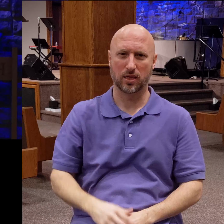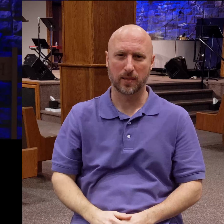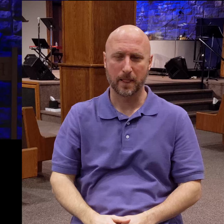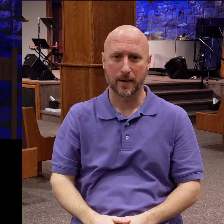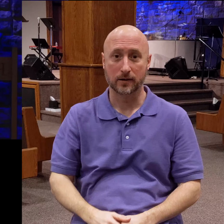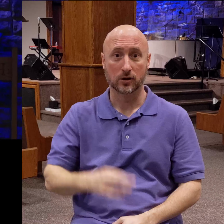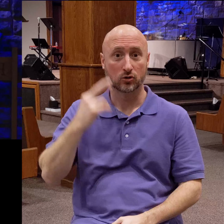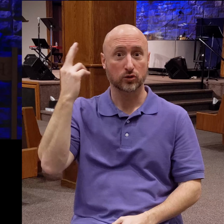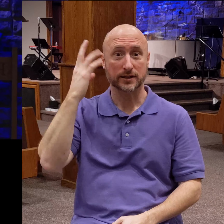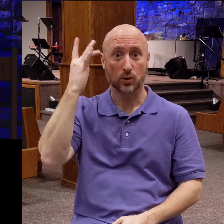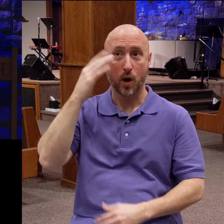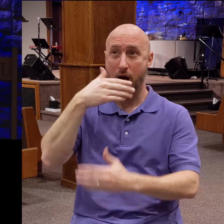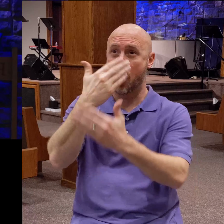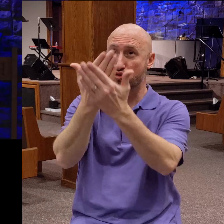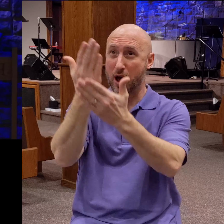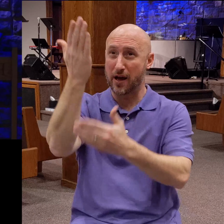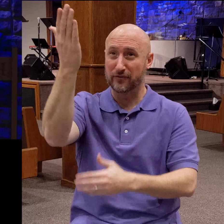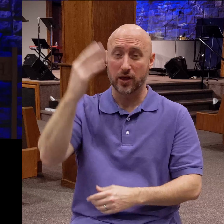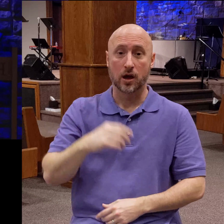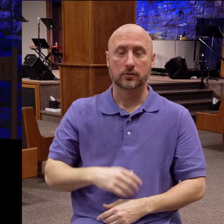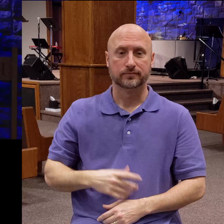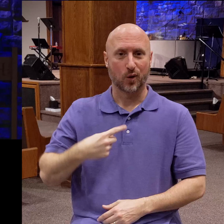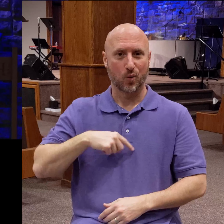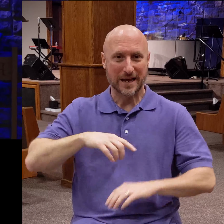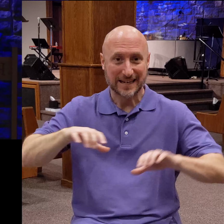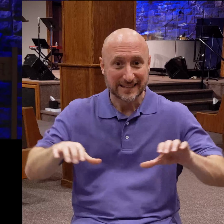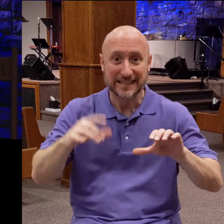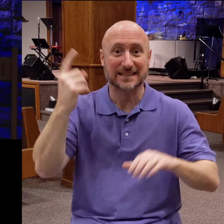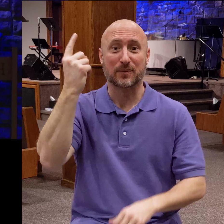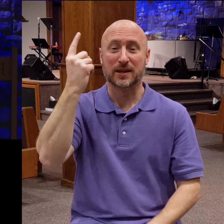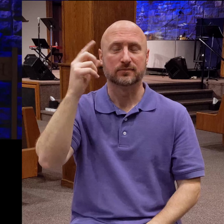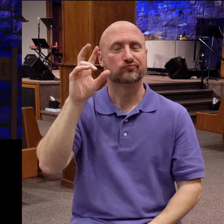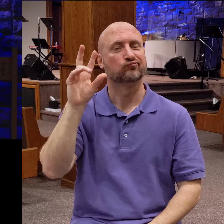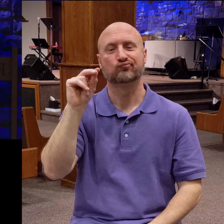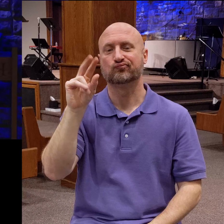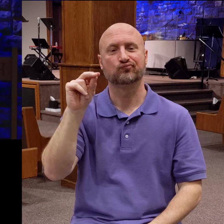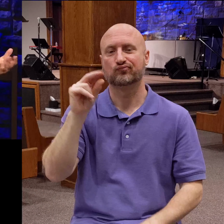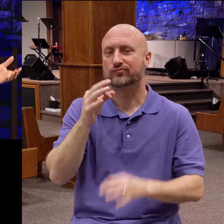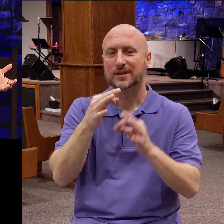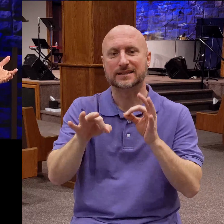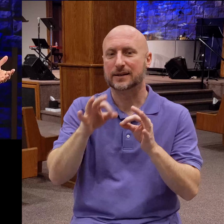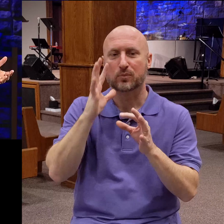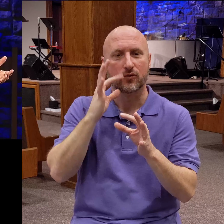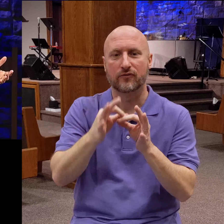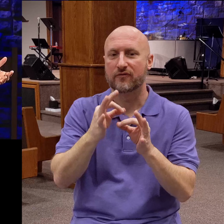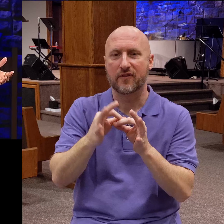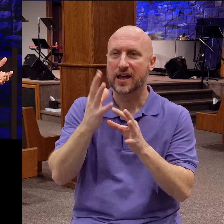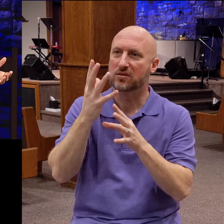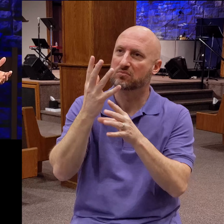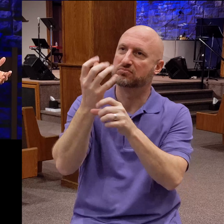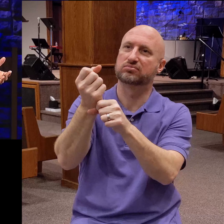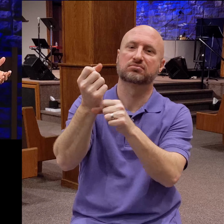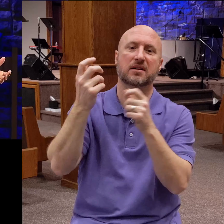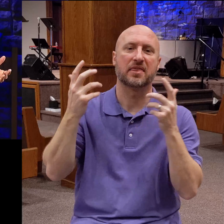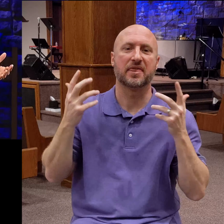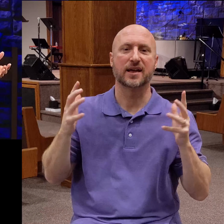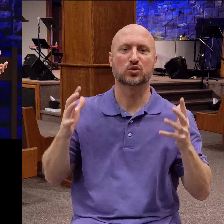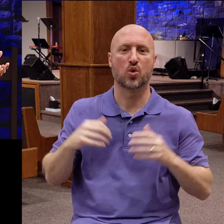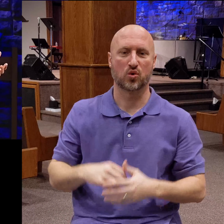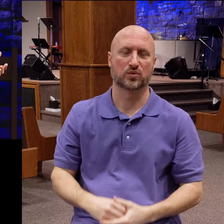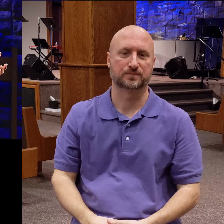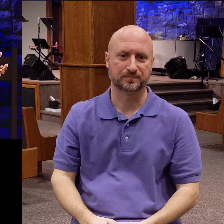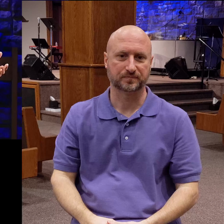the reason we're getting there, it's not because we performed anything. It's simple faith because we believed. And so